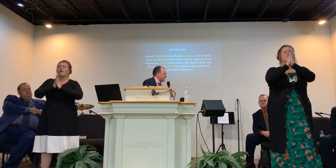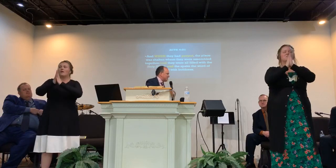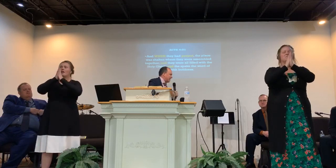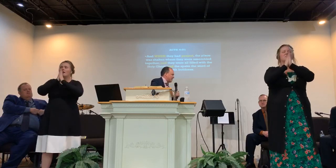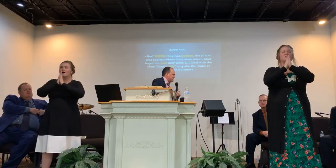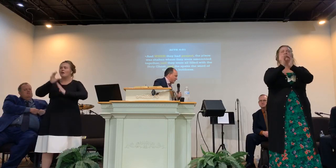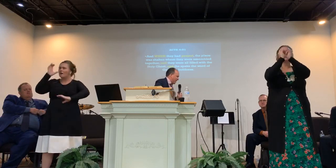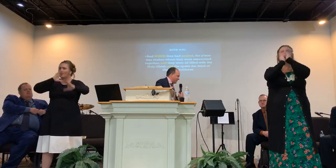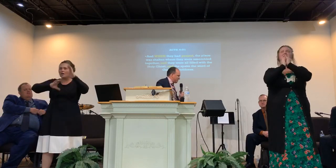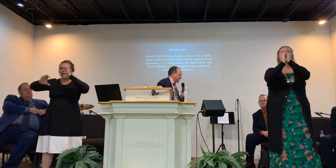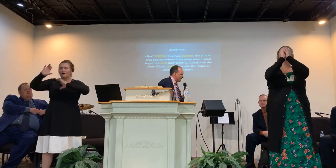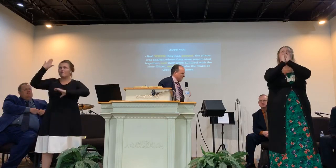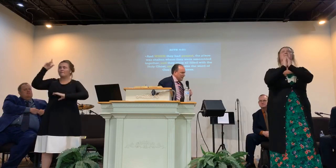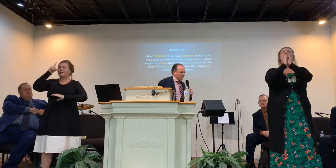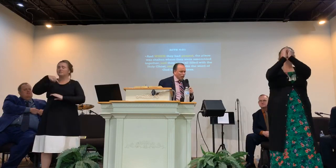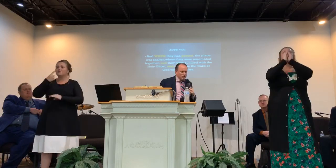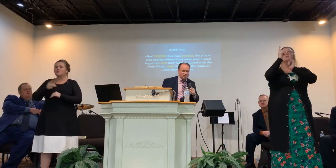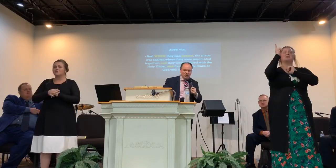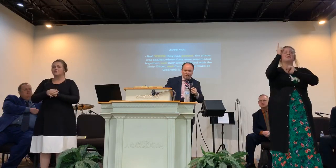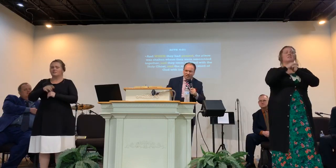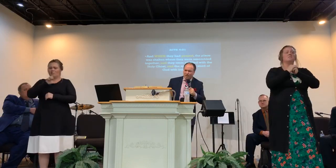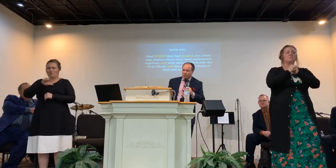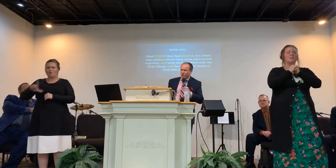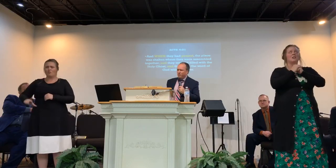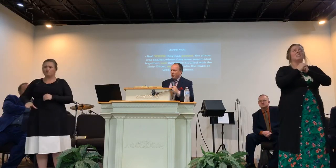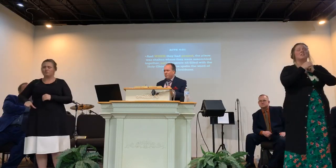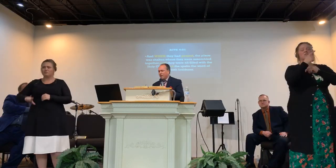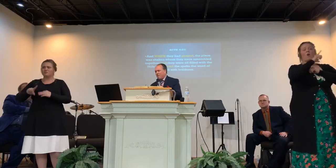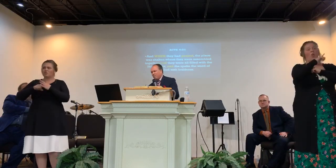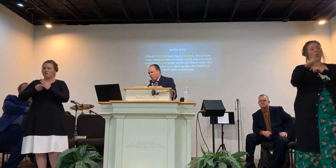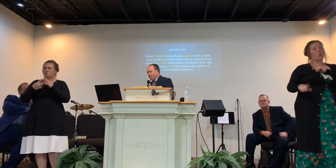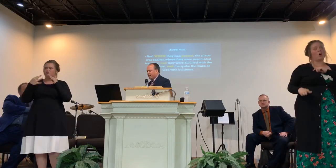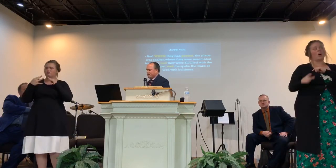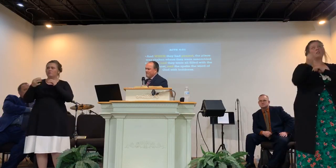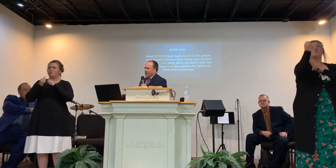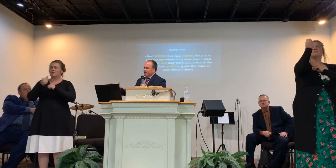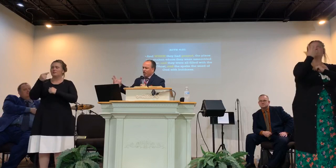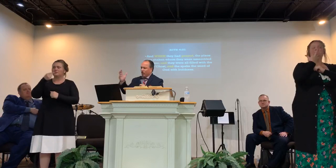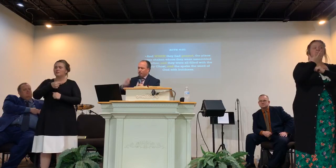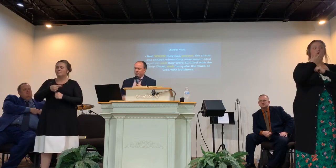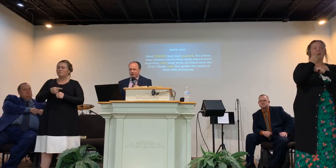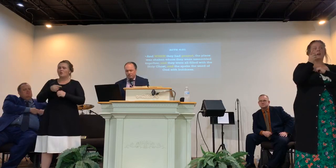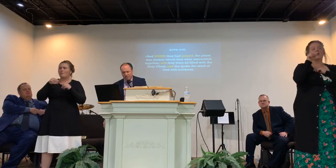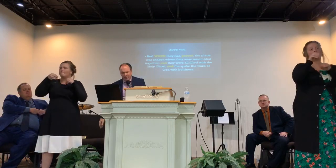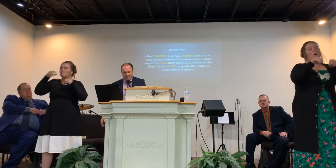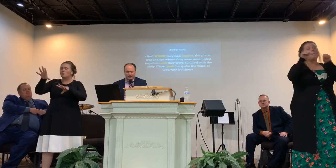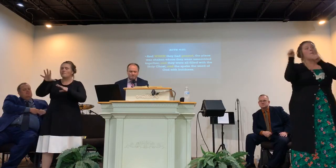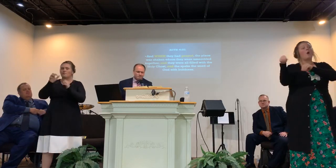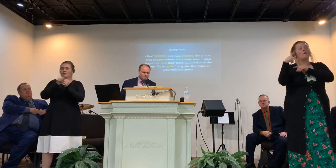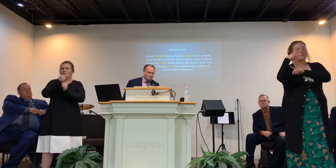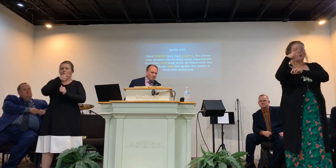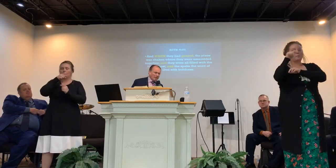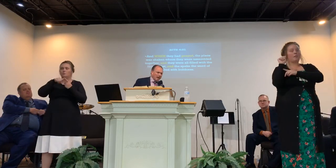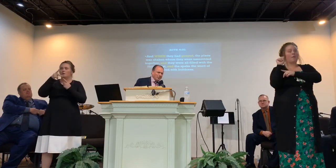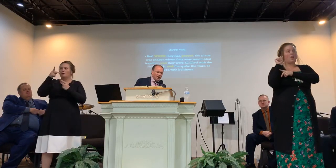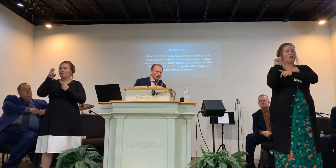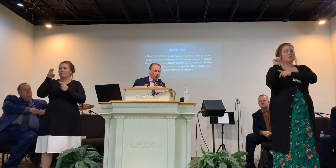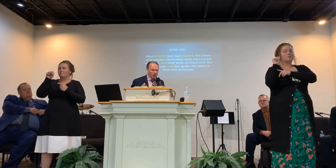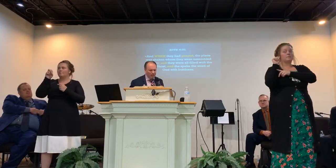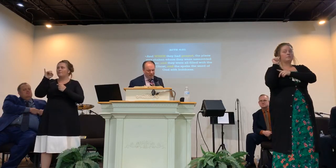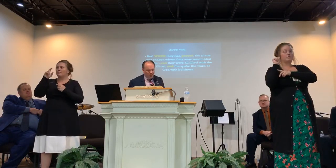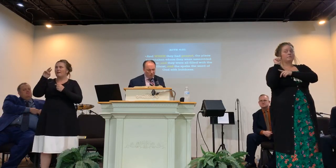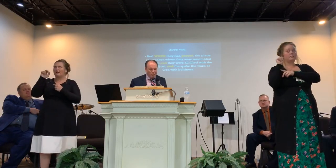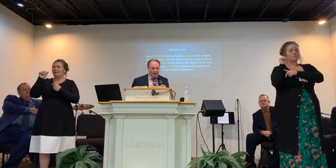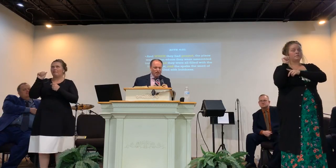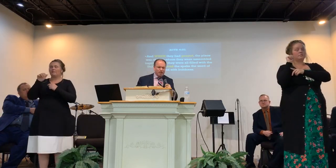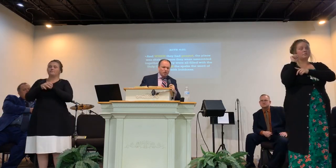began to really seek His face. The Lord started dealing with me about moving to go to Pennsylvania. And I thought,